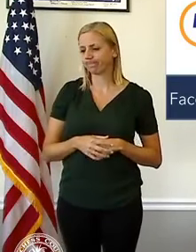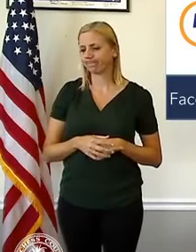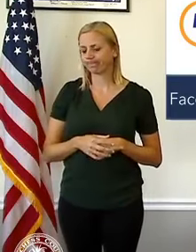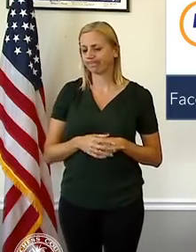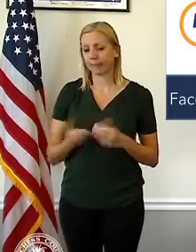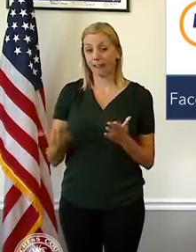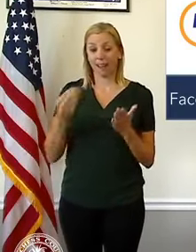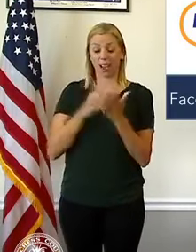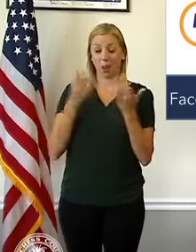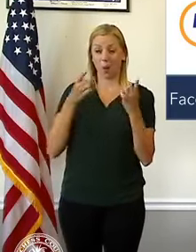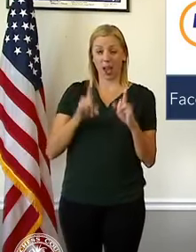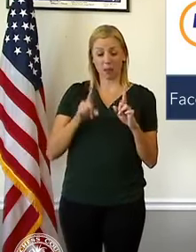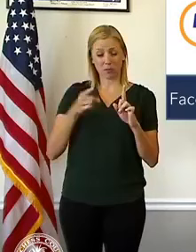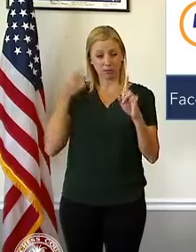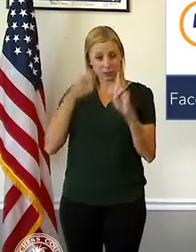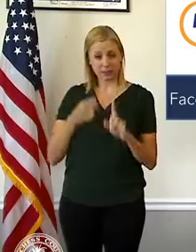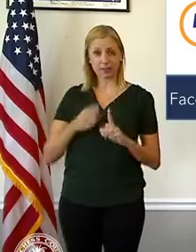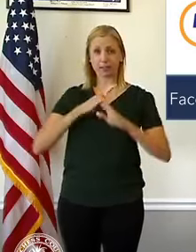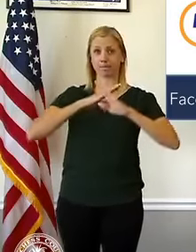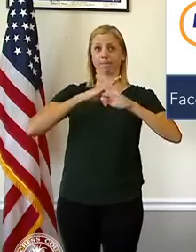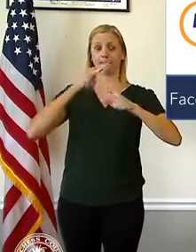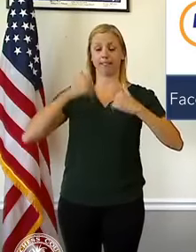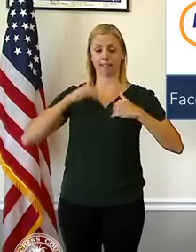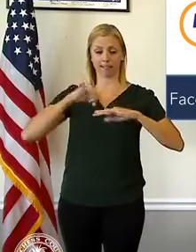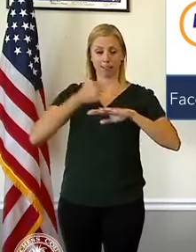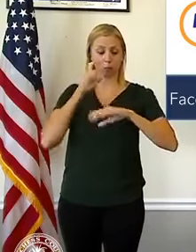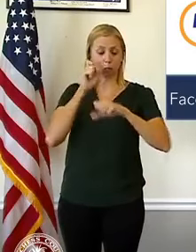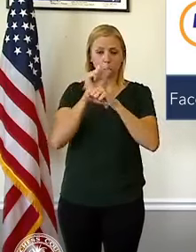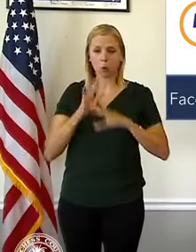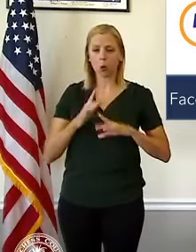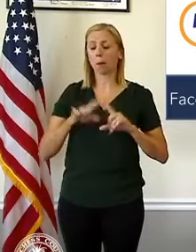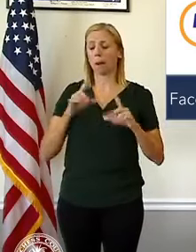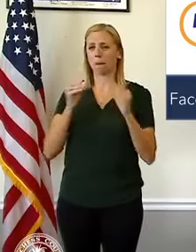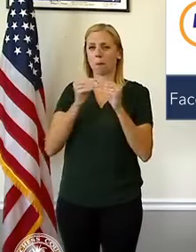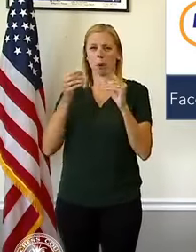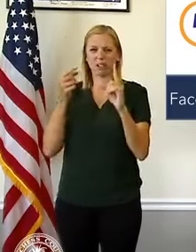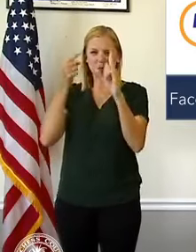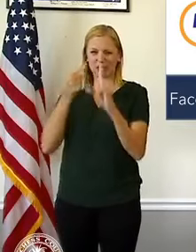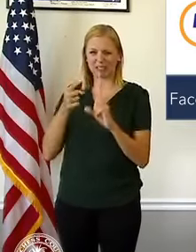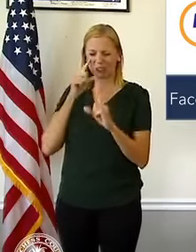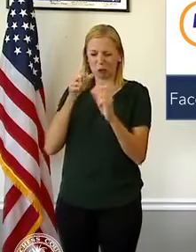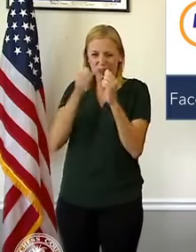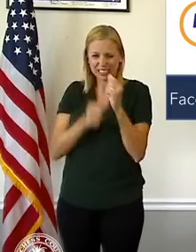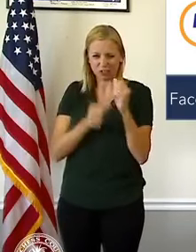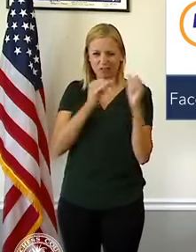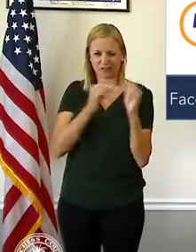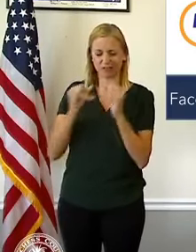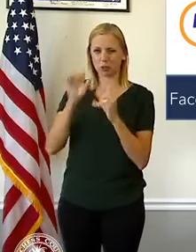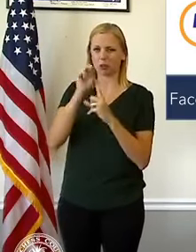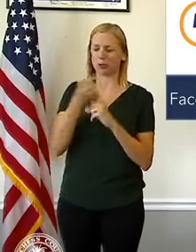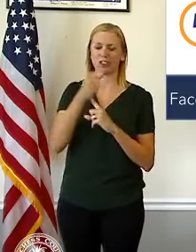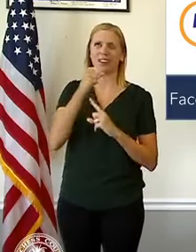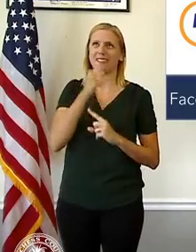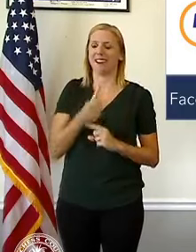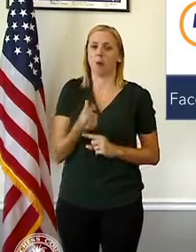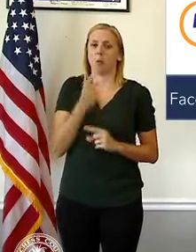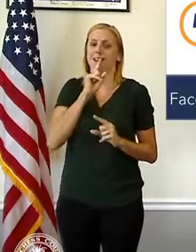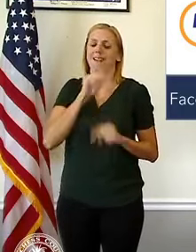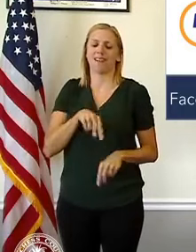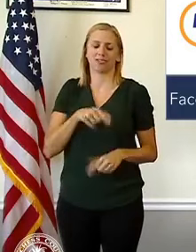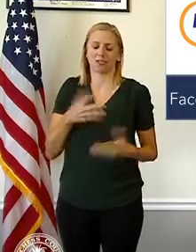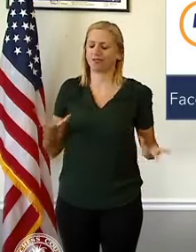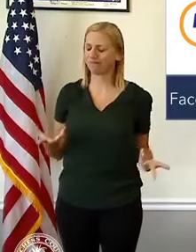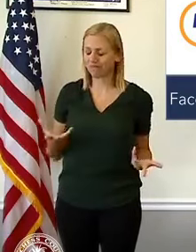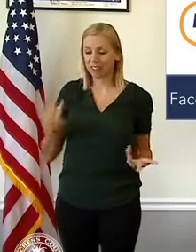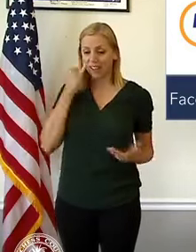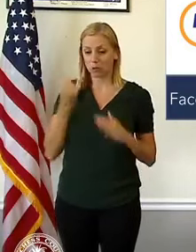There are certain protections in place, but they are more specific to every situation, not a blanket scenario. If you're quarantined or you